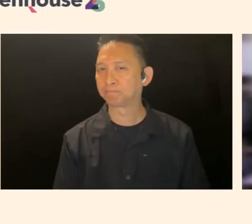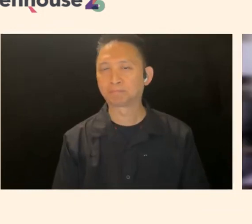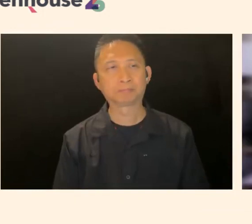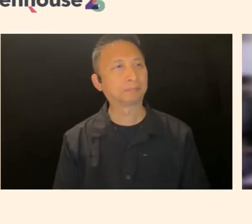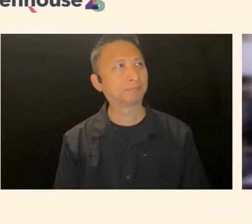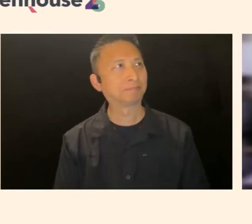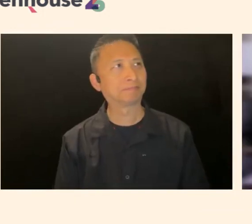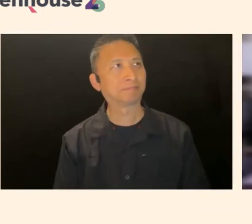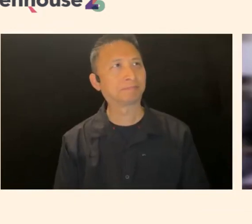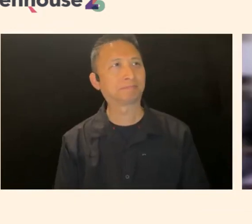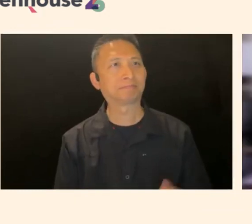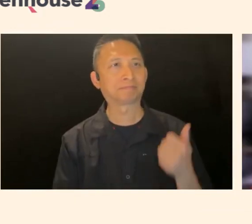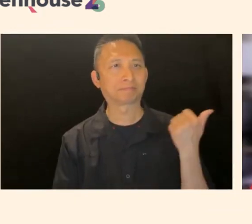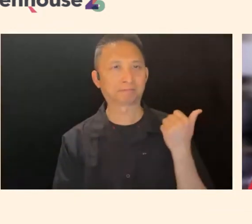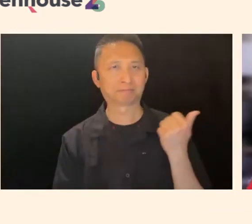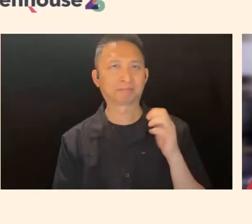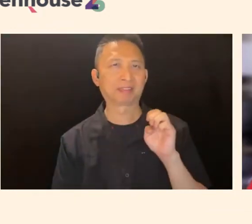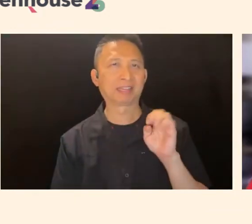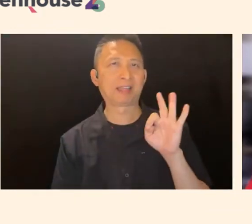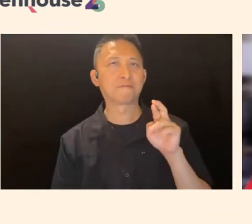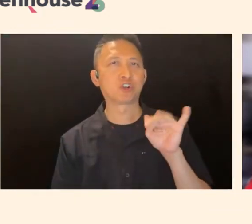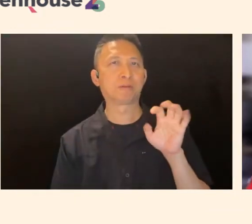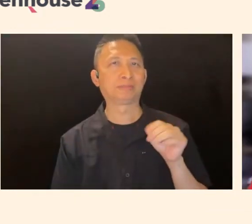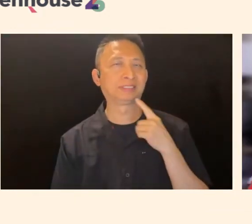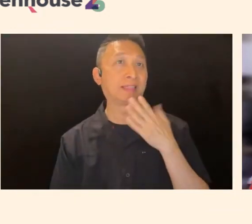Thank you. No problem.